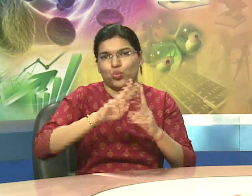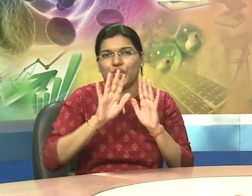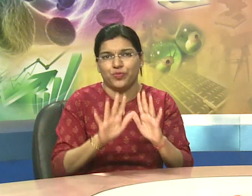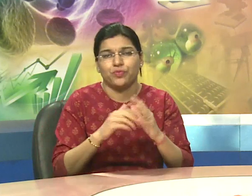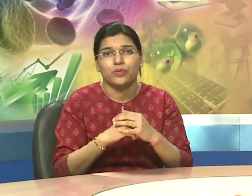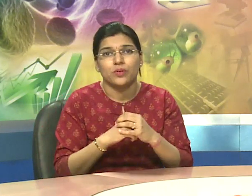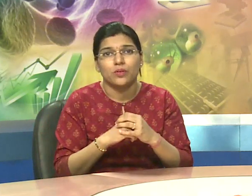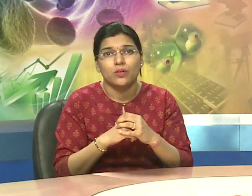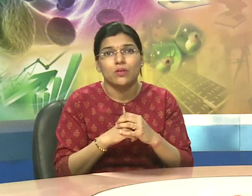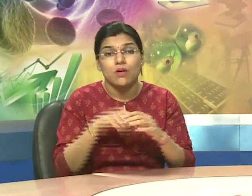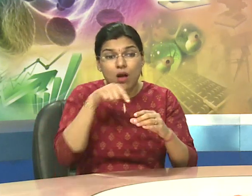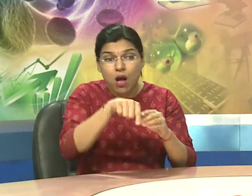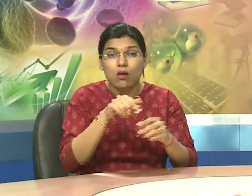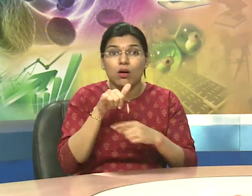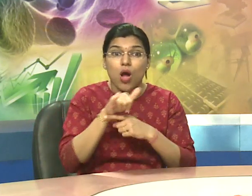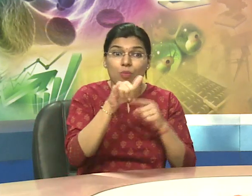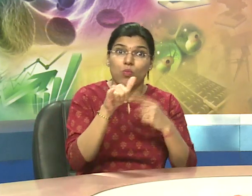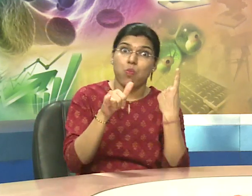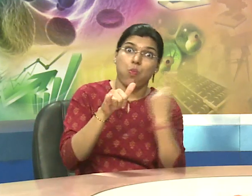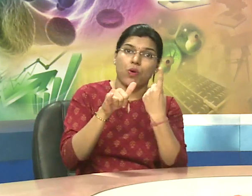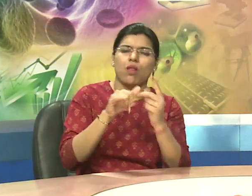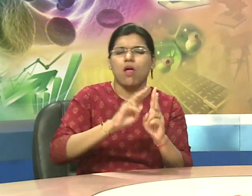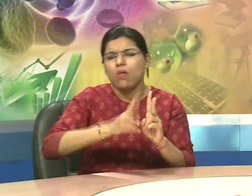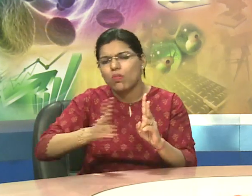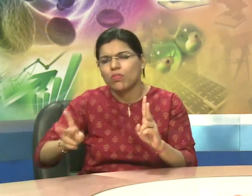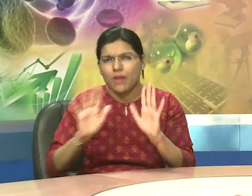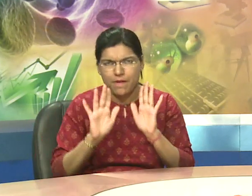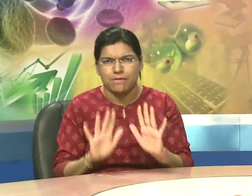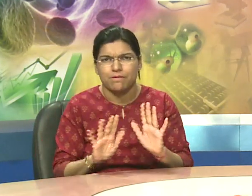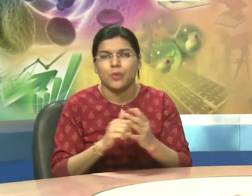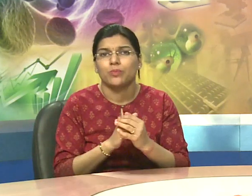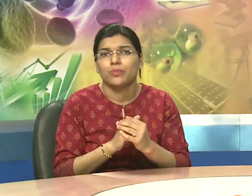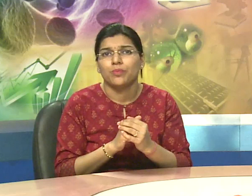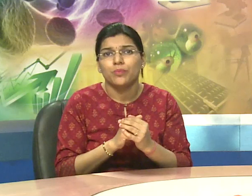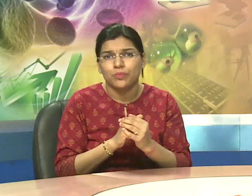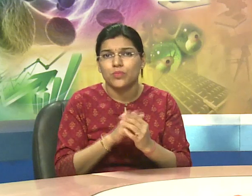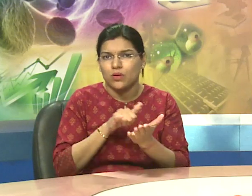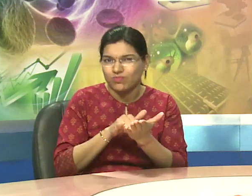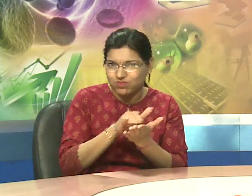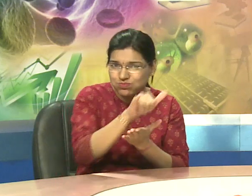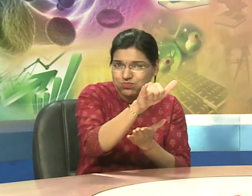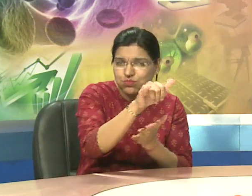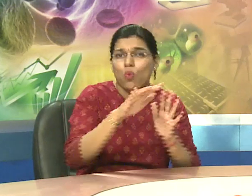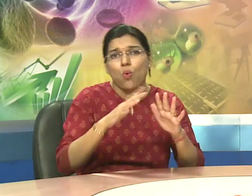or goods which moves from one place to another place are termed as air